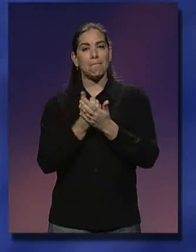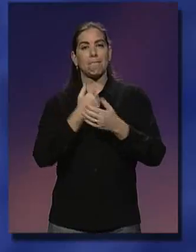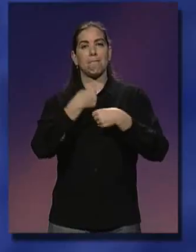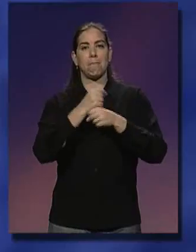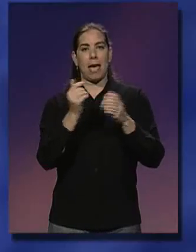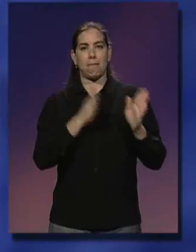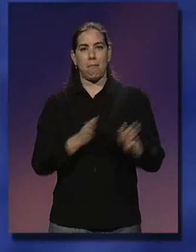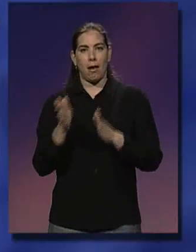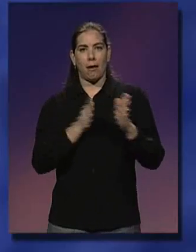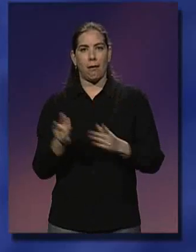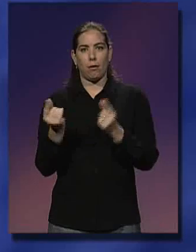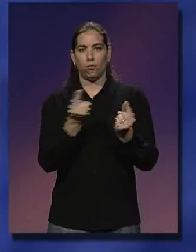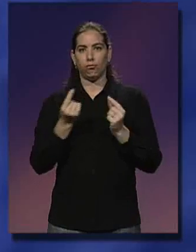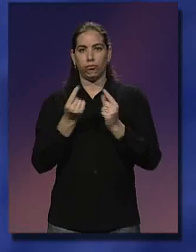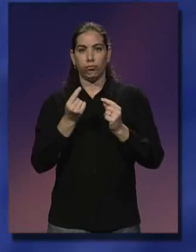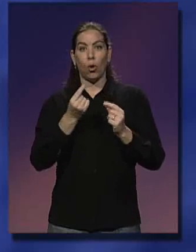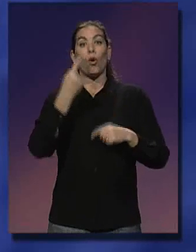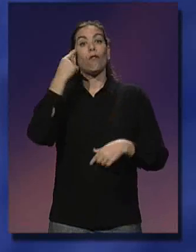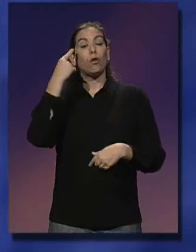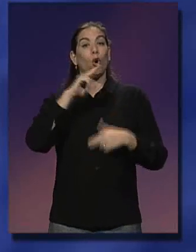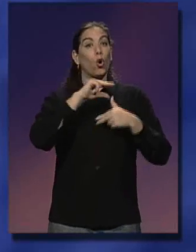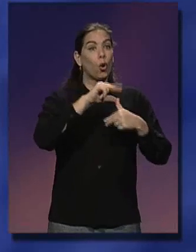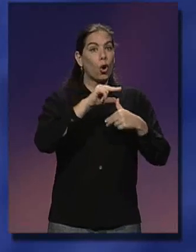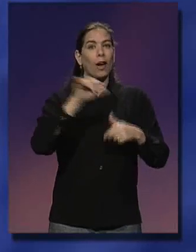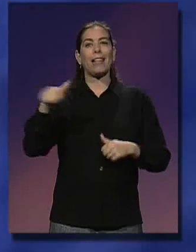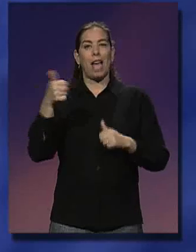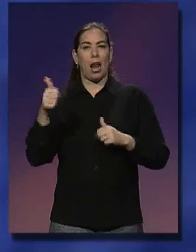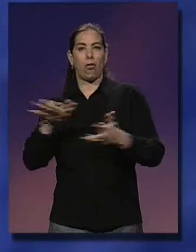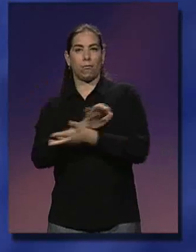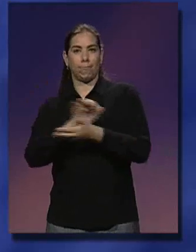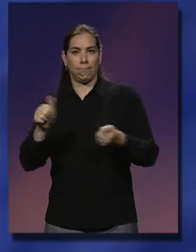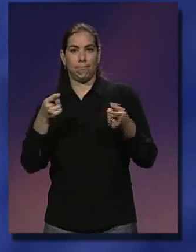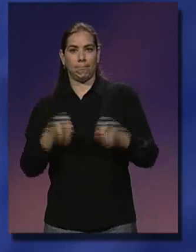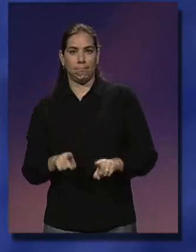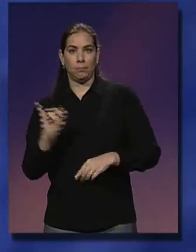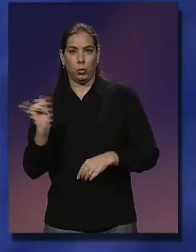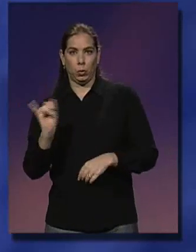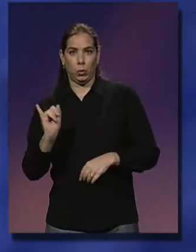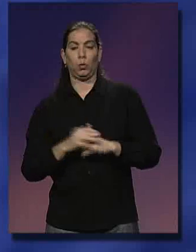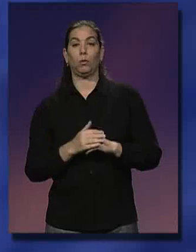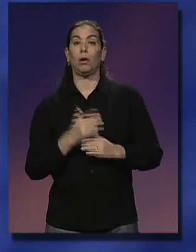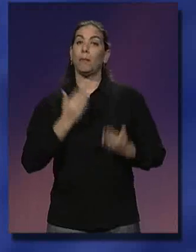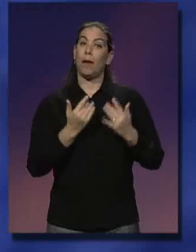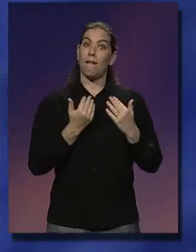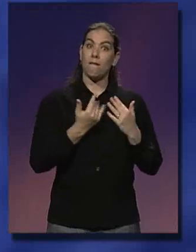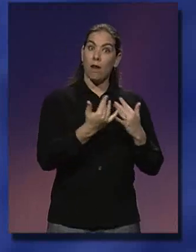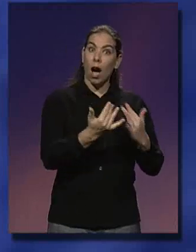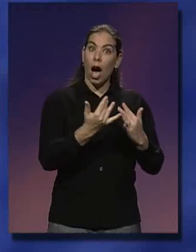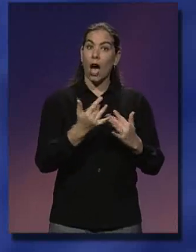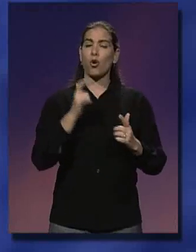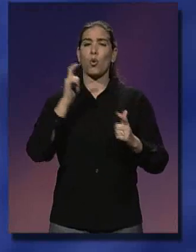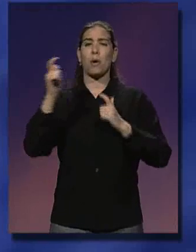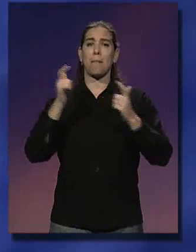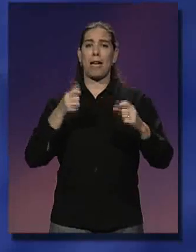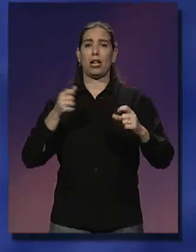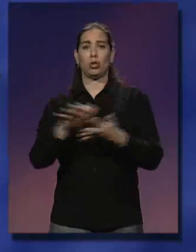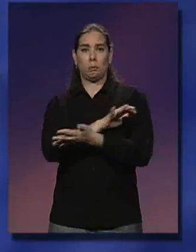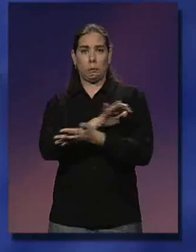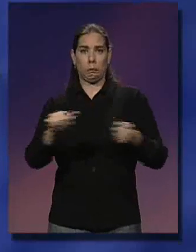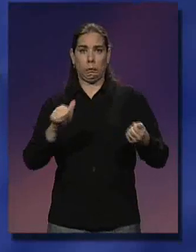plan that includes not only hurricanes, but all hazards that can impact your community, from a neighborhood fire to a major disaster of any